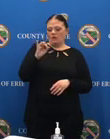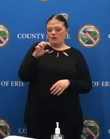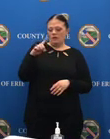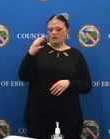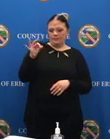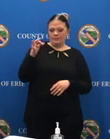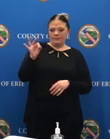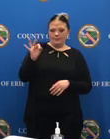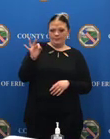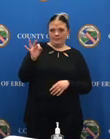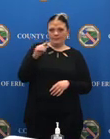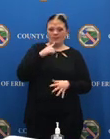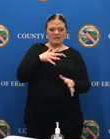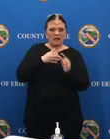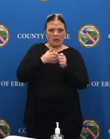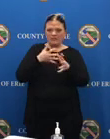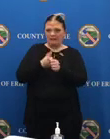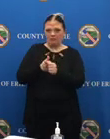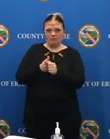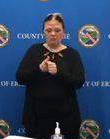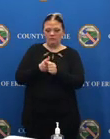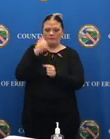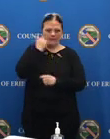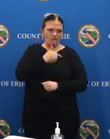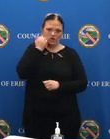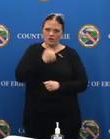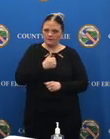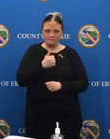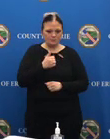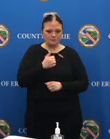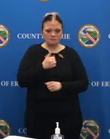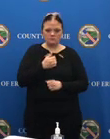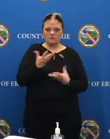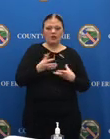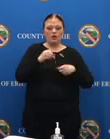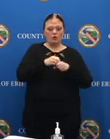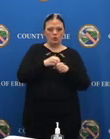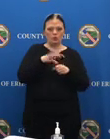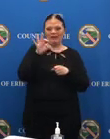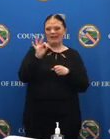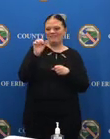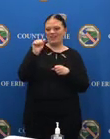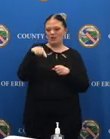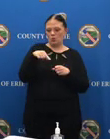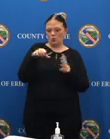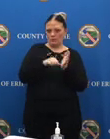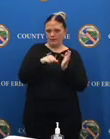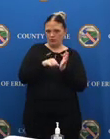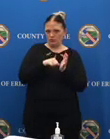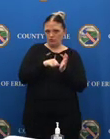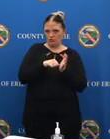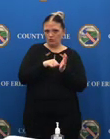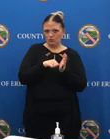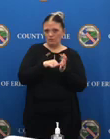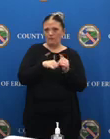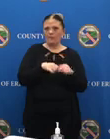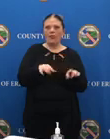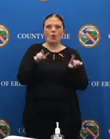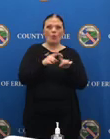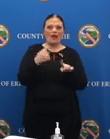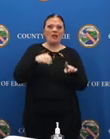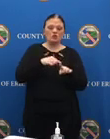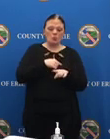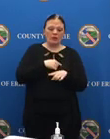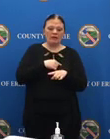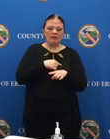www.erie.gov/COVID-19 is updated on a daily basis, including our frequently asked questions page. So as we get questions that come